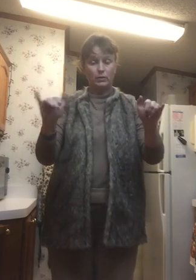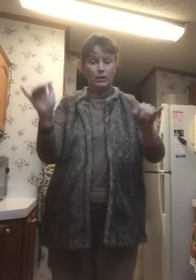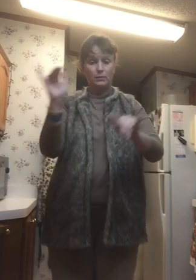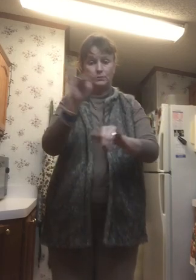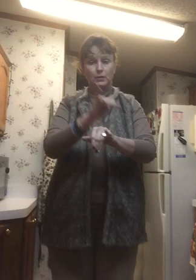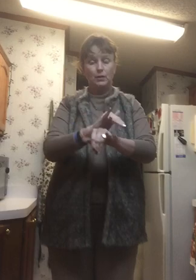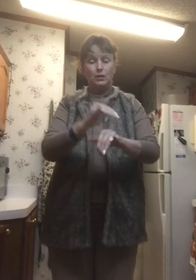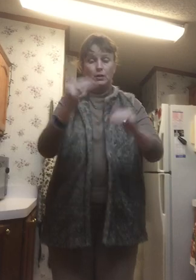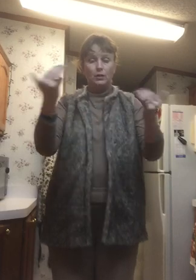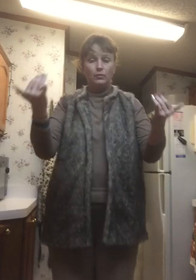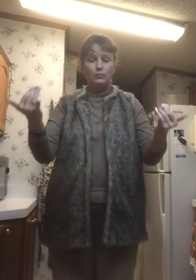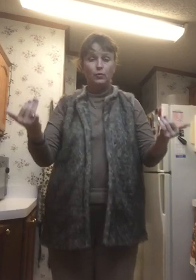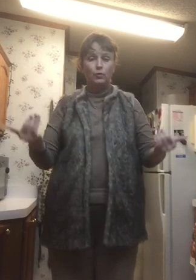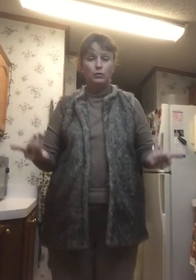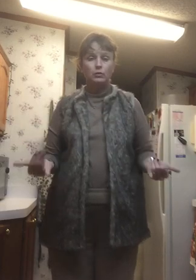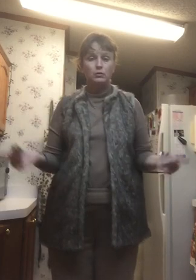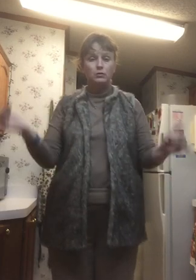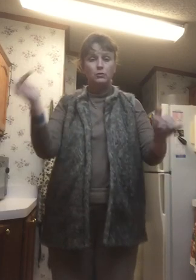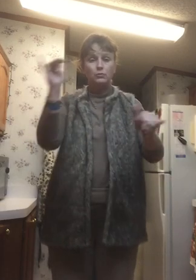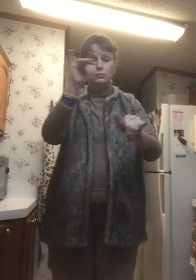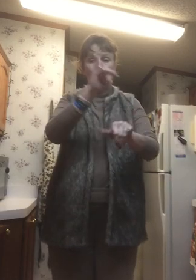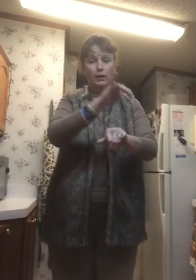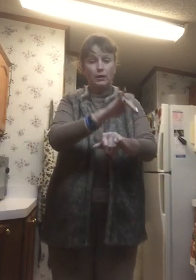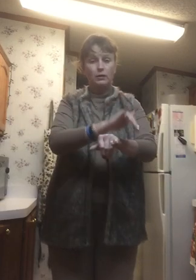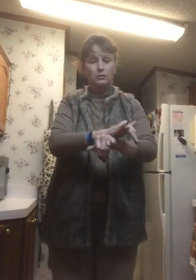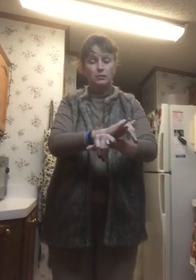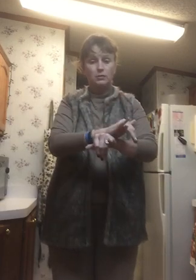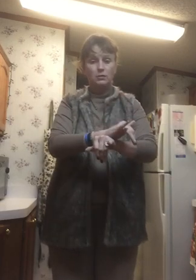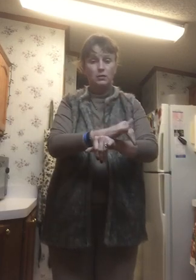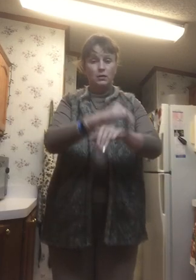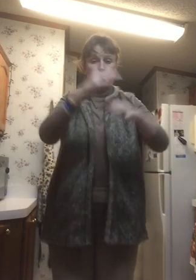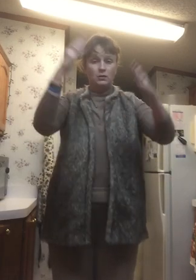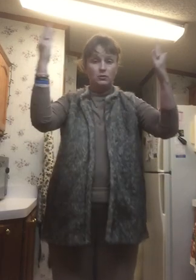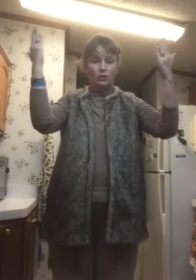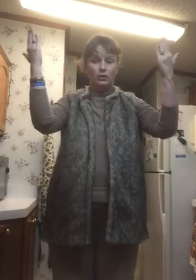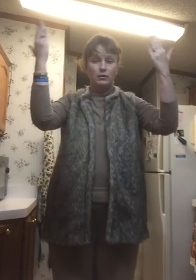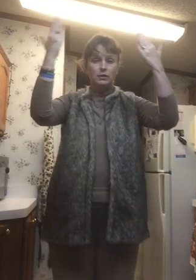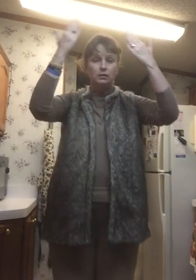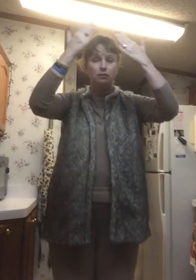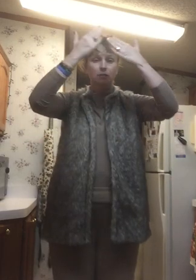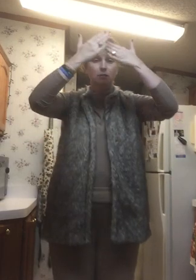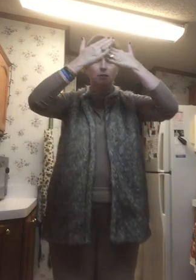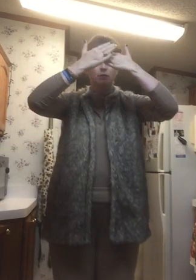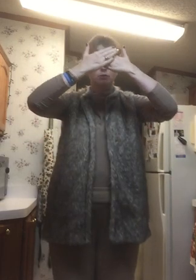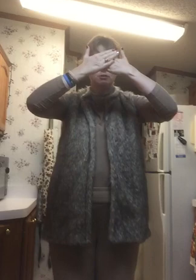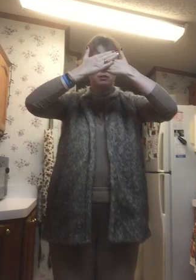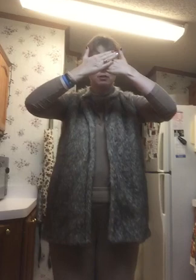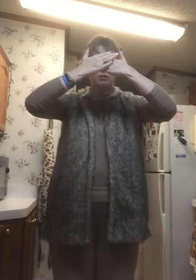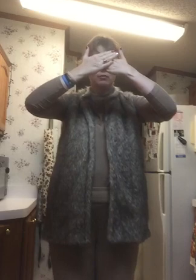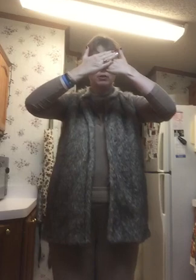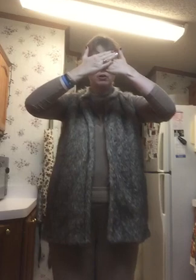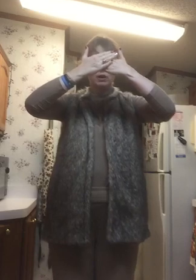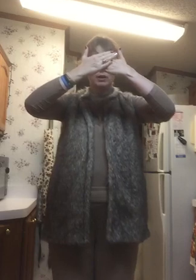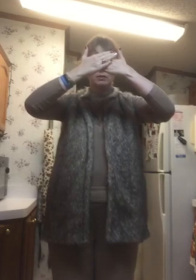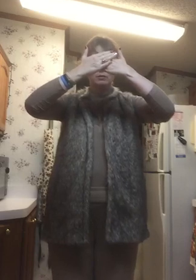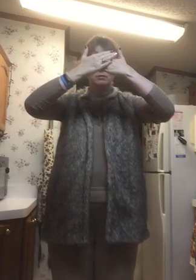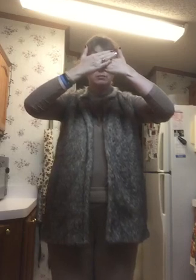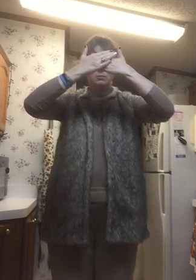okay? For tonight, darkness, and you're just like covering your eyes.